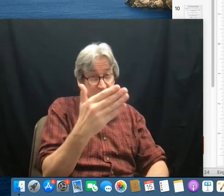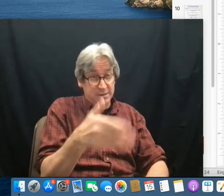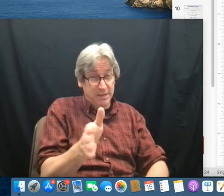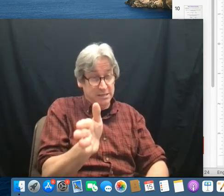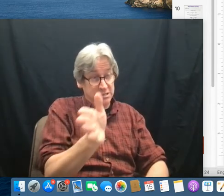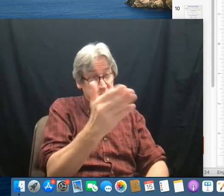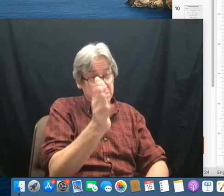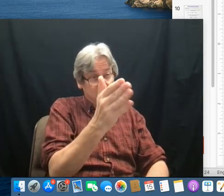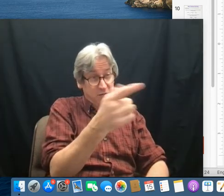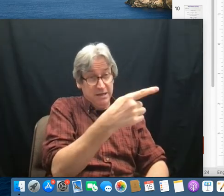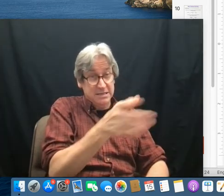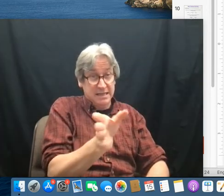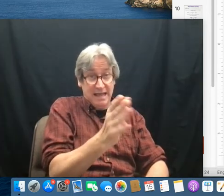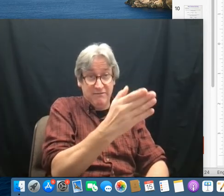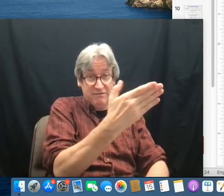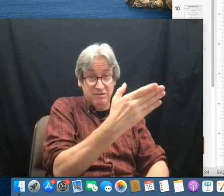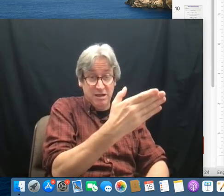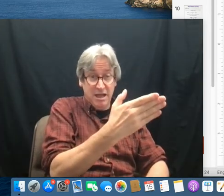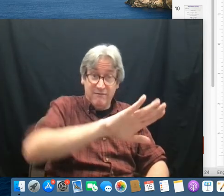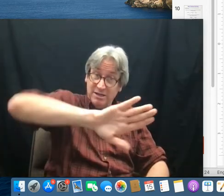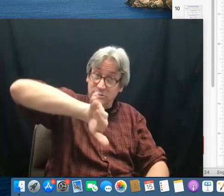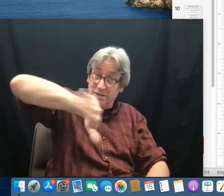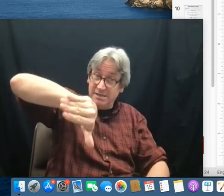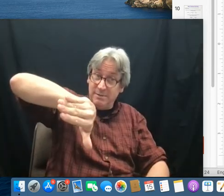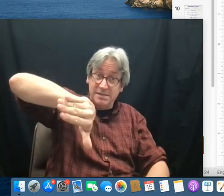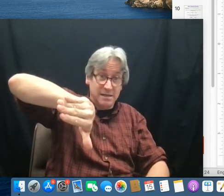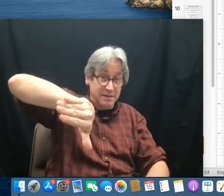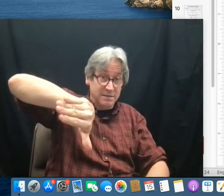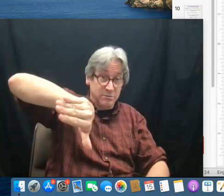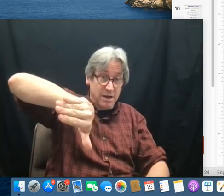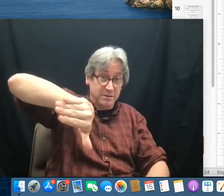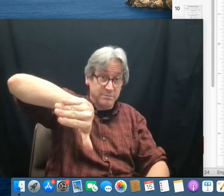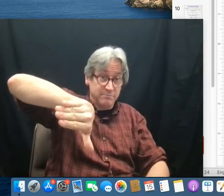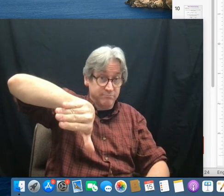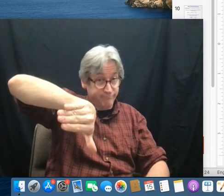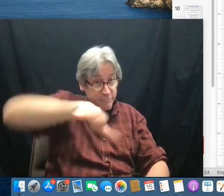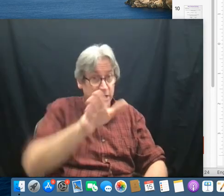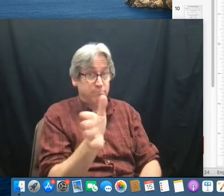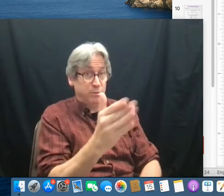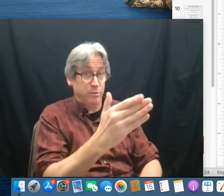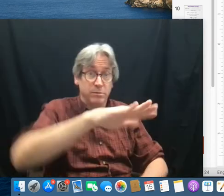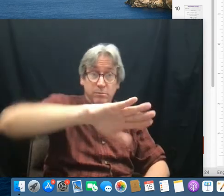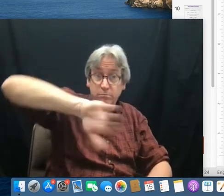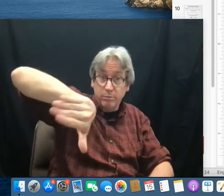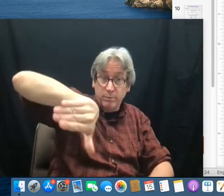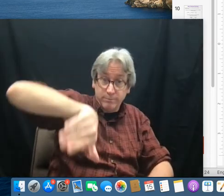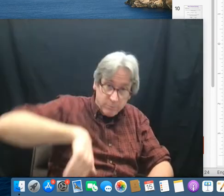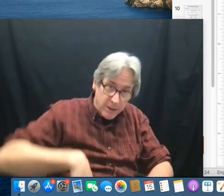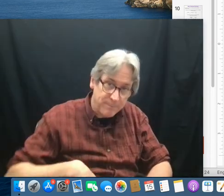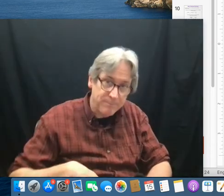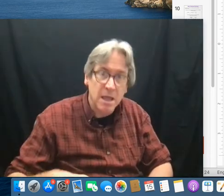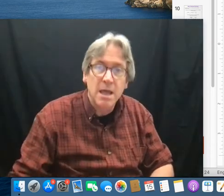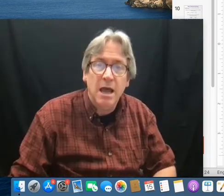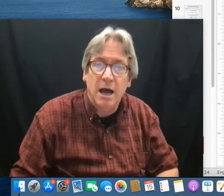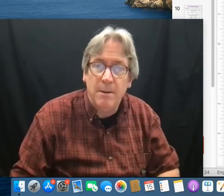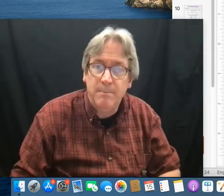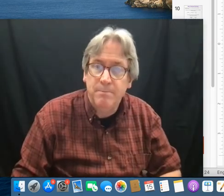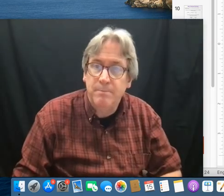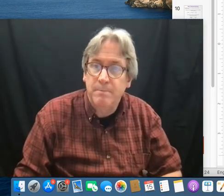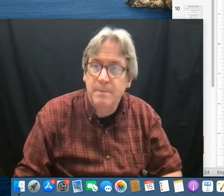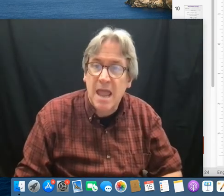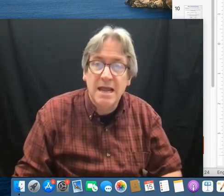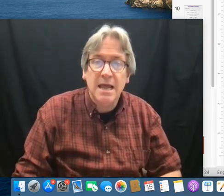Good. If you switch it to palm down as it lands, it means bad. So changing the palm orientation can change the